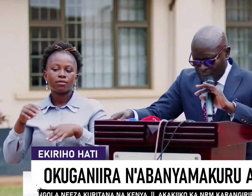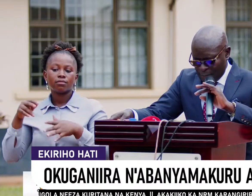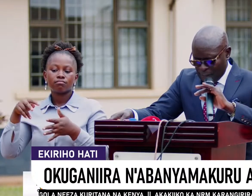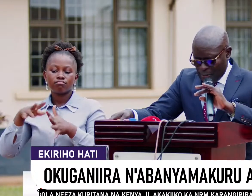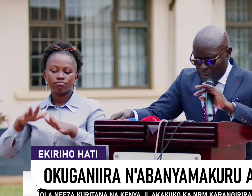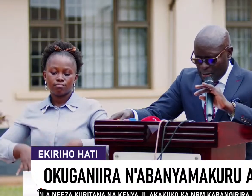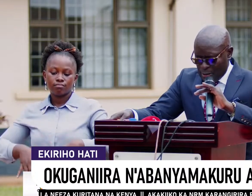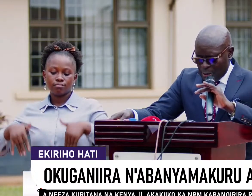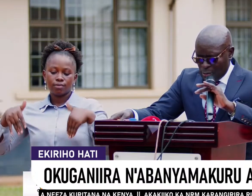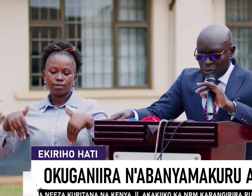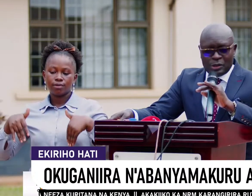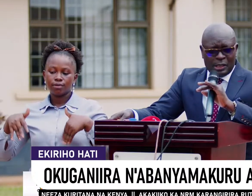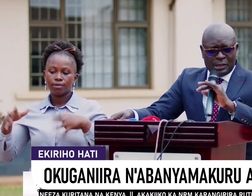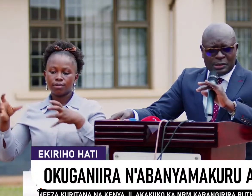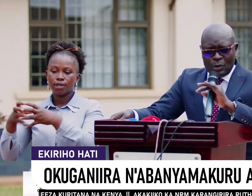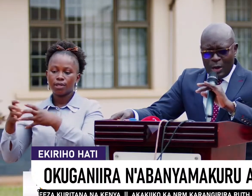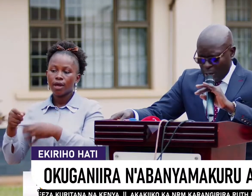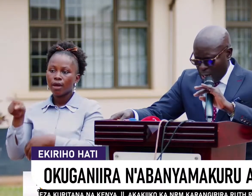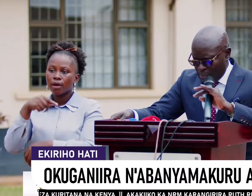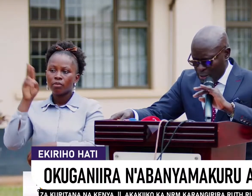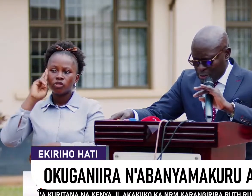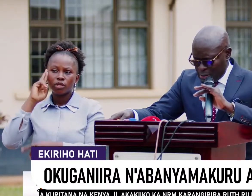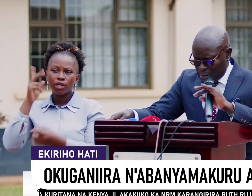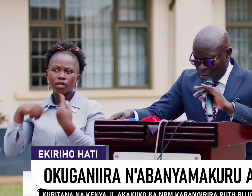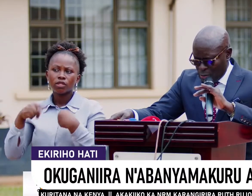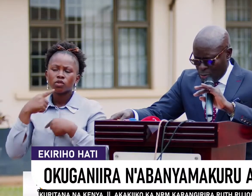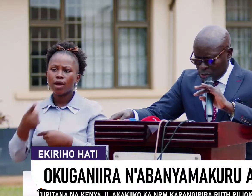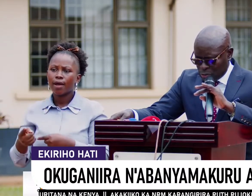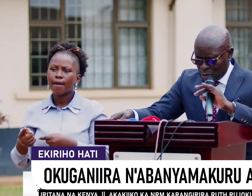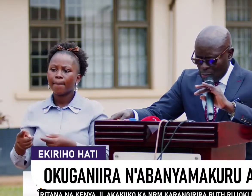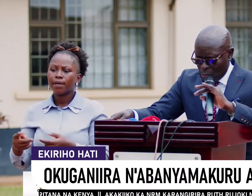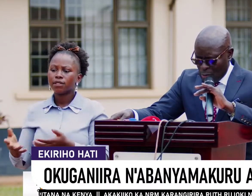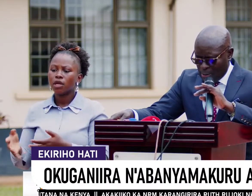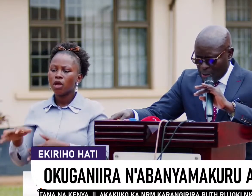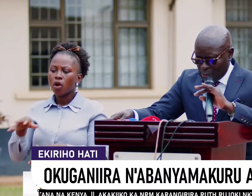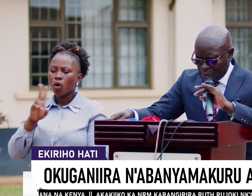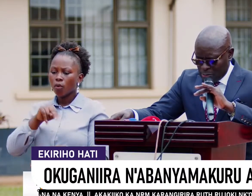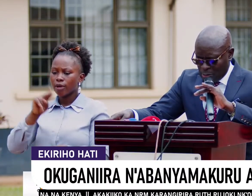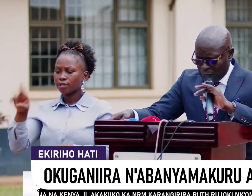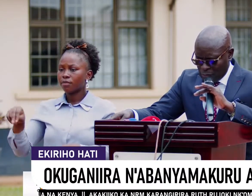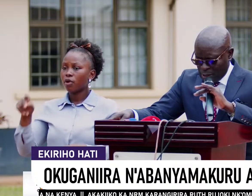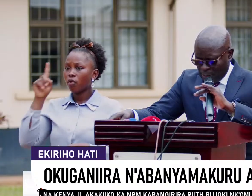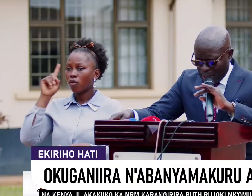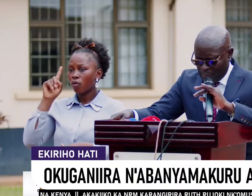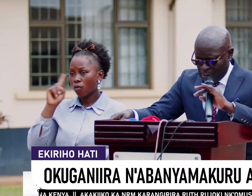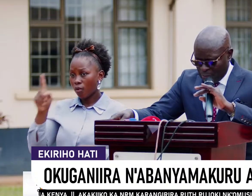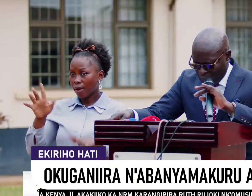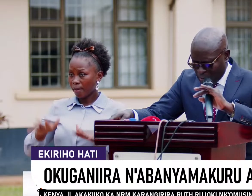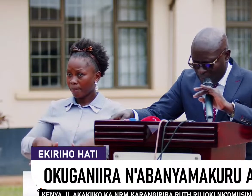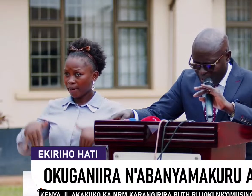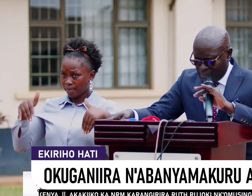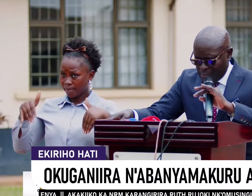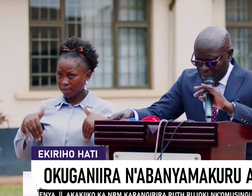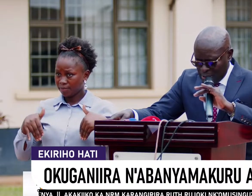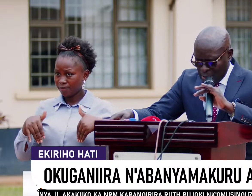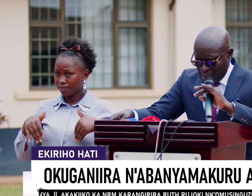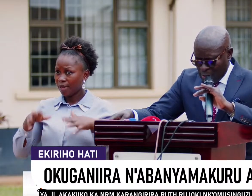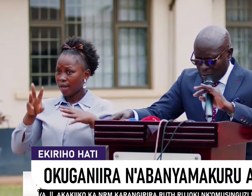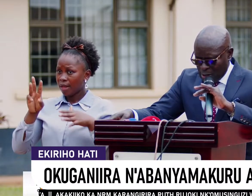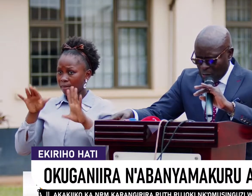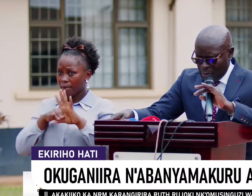parliament. Mujukire nti twagamba nti okwesunsulamu kw'abagenda kwesimba mu bifo kya parliament ebifo bya